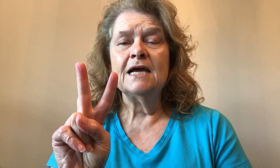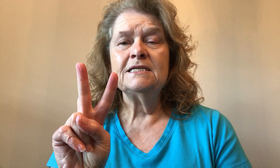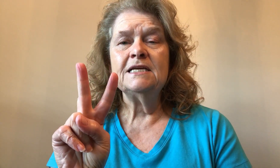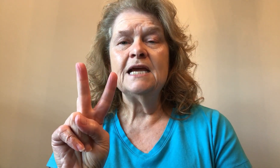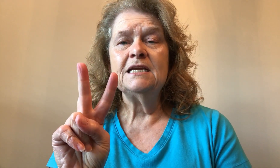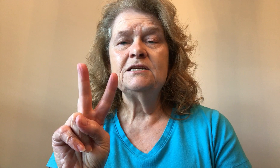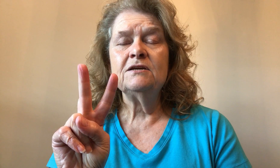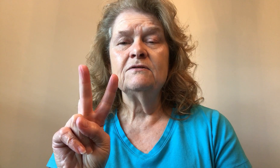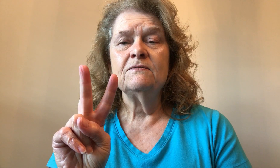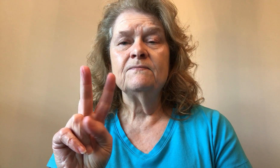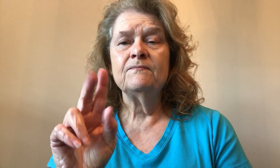1982.